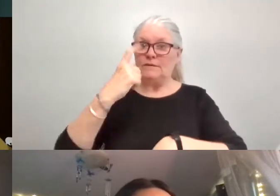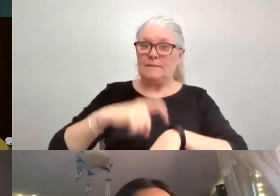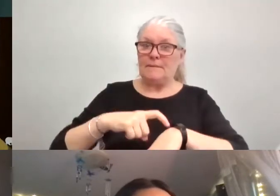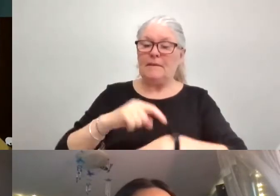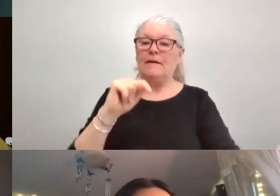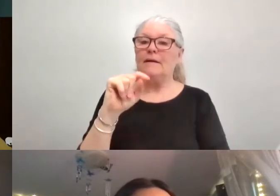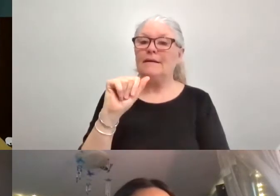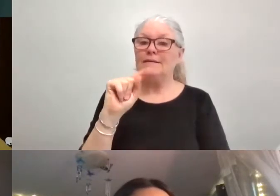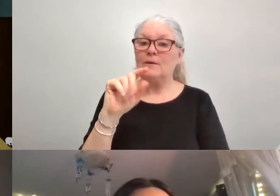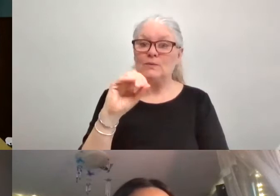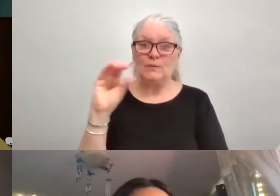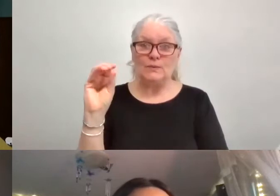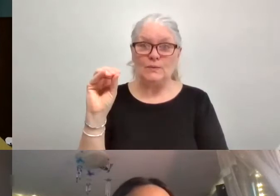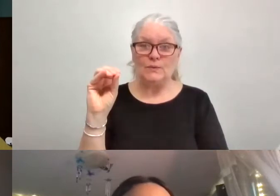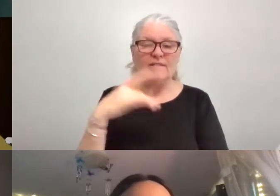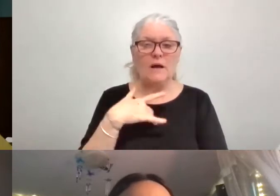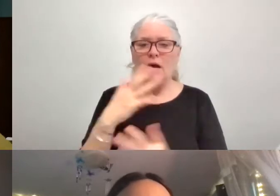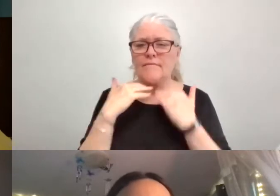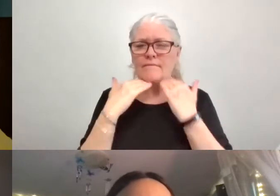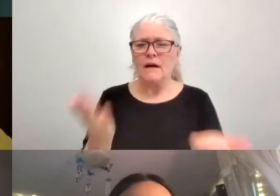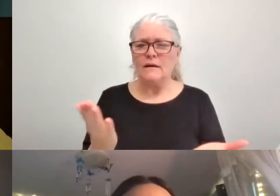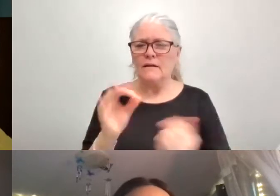realize like, fuck it.